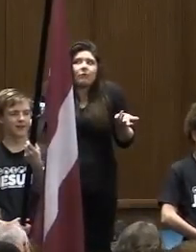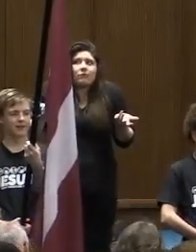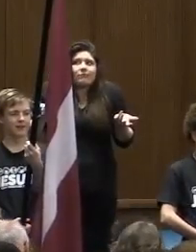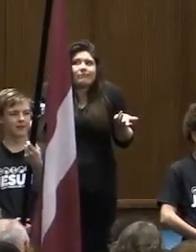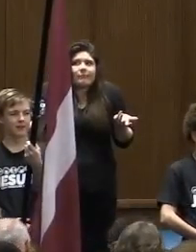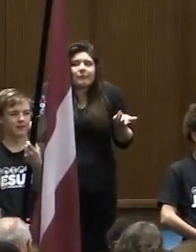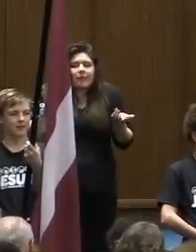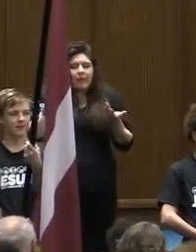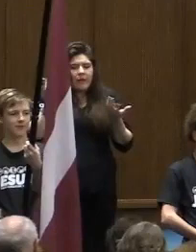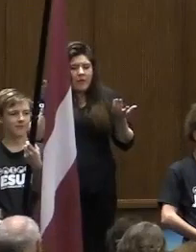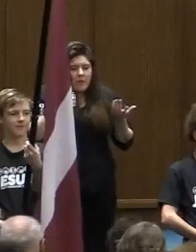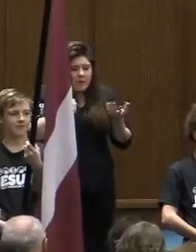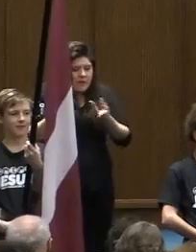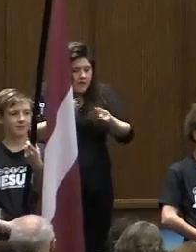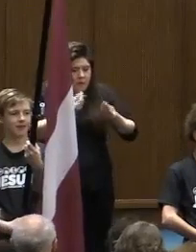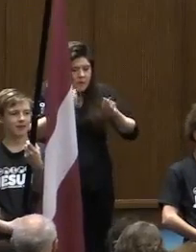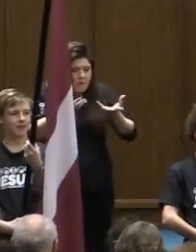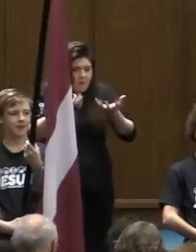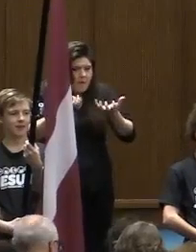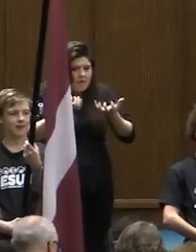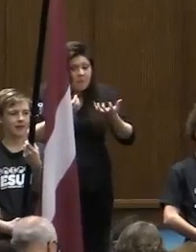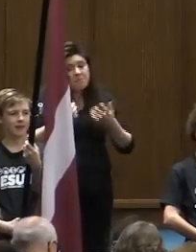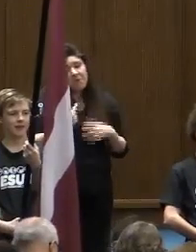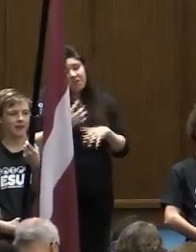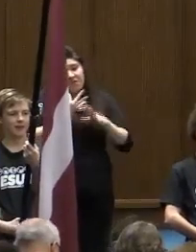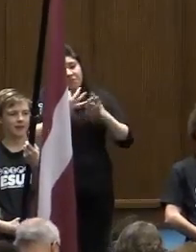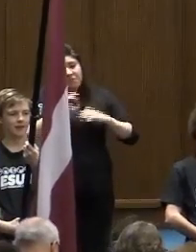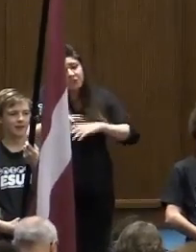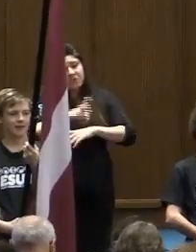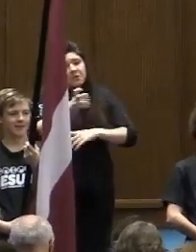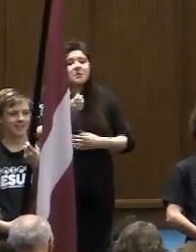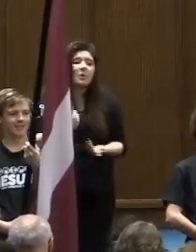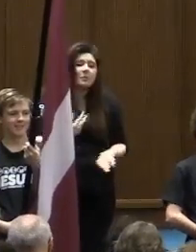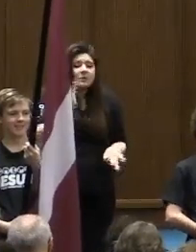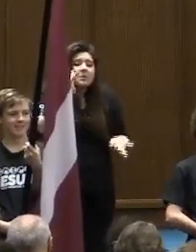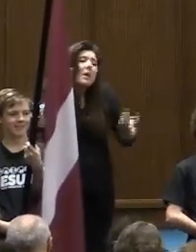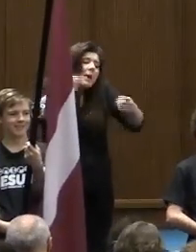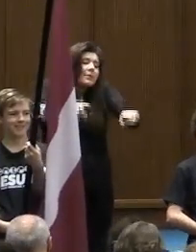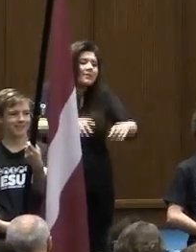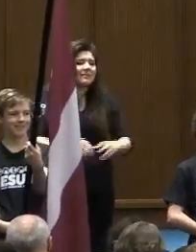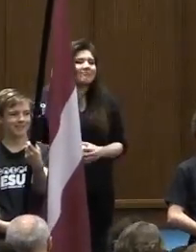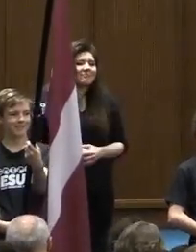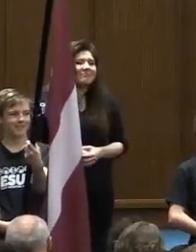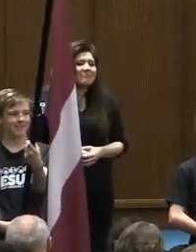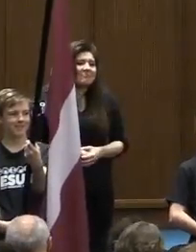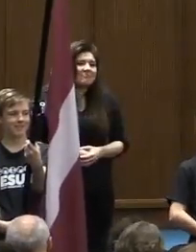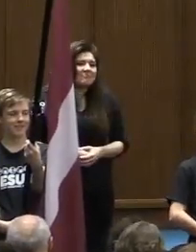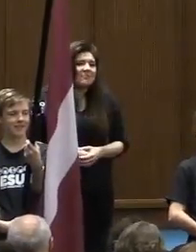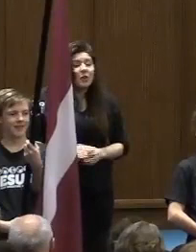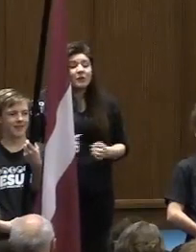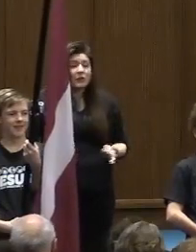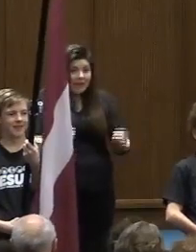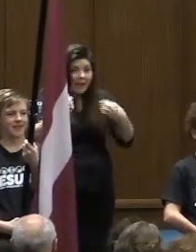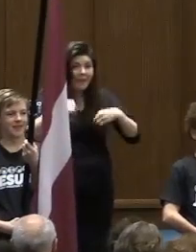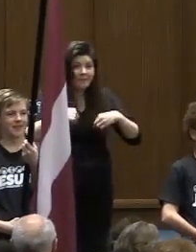I don't know what I want to do, but it's a free trip, and so we'll see what happens. And so he came on the trip.